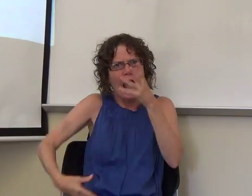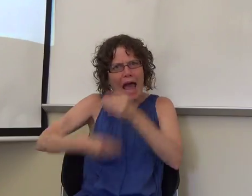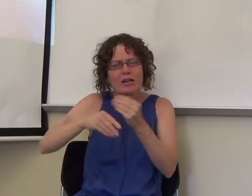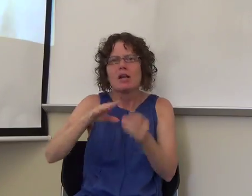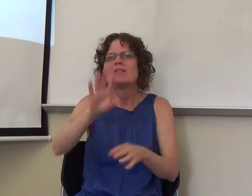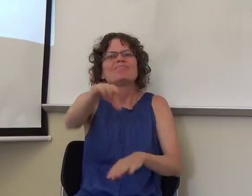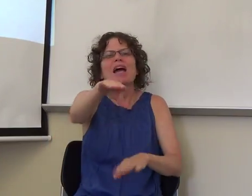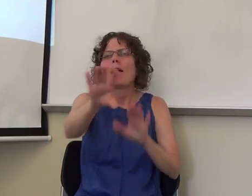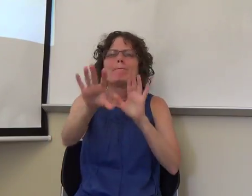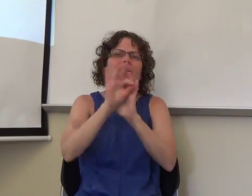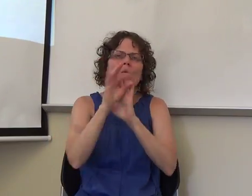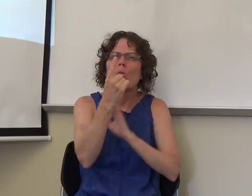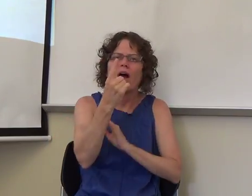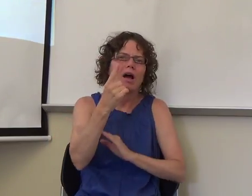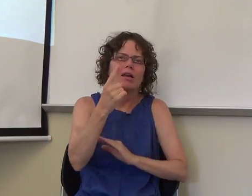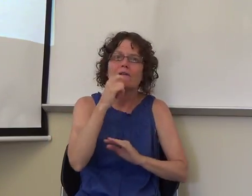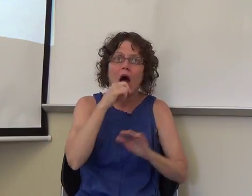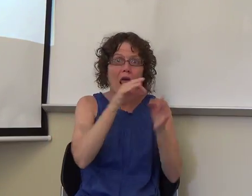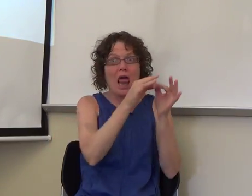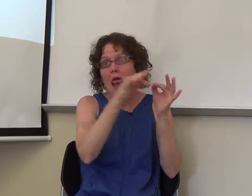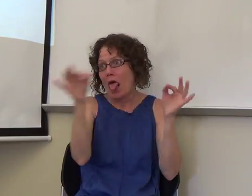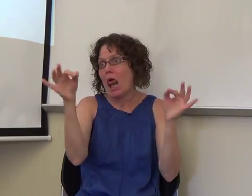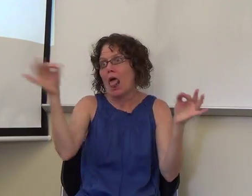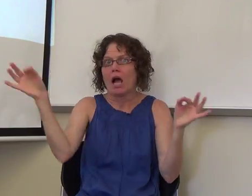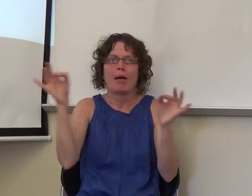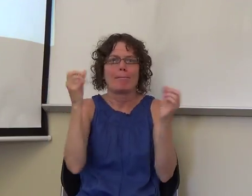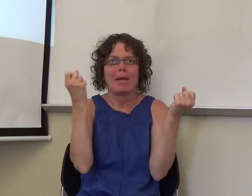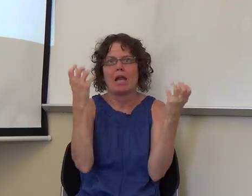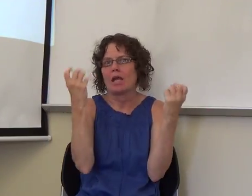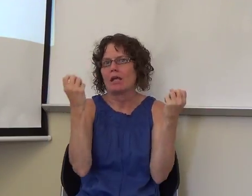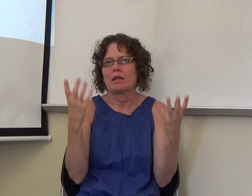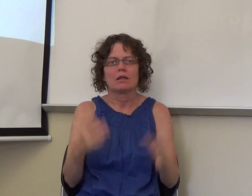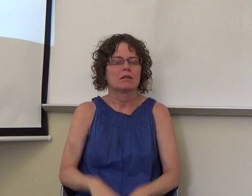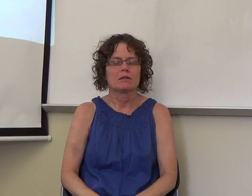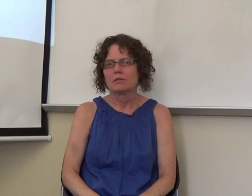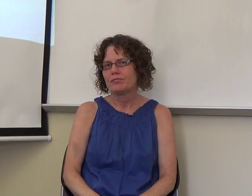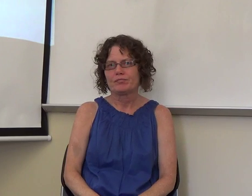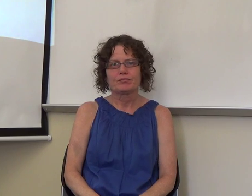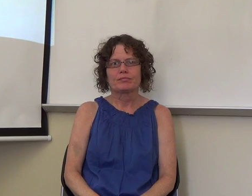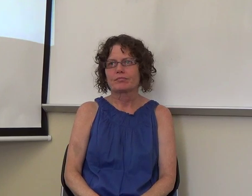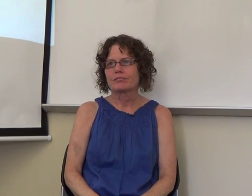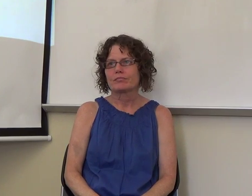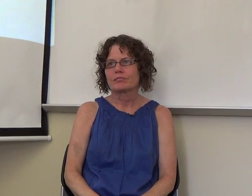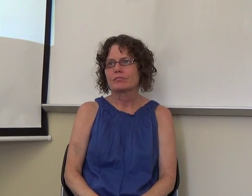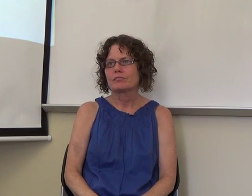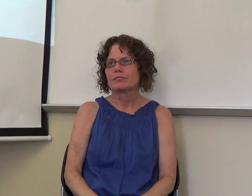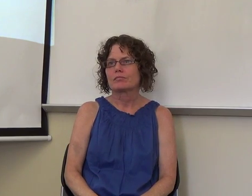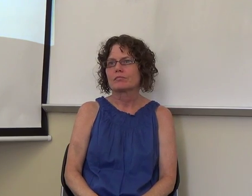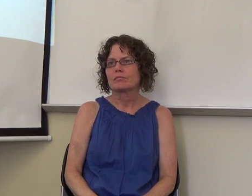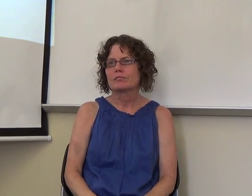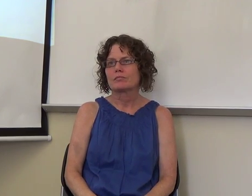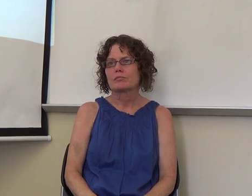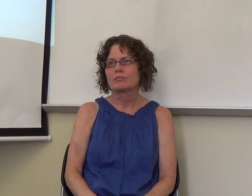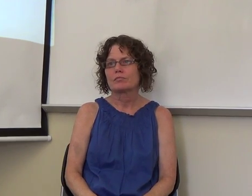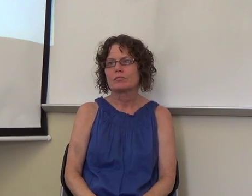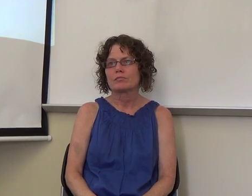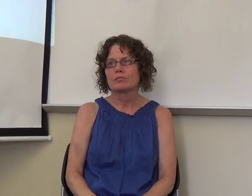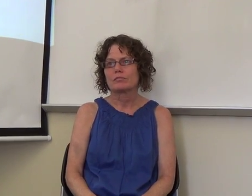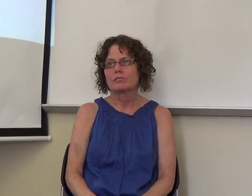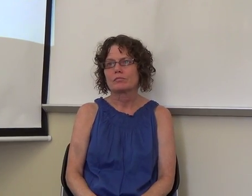want you to write a whole bunch of stuff. I want you to write one word. So improve says it all, we can just put enhances to improve something.